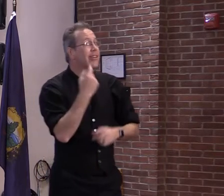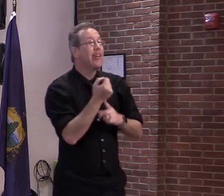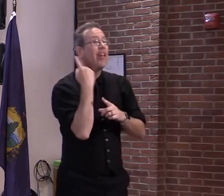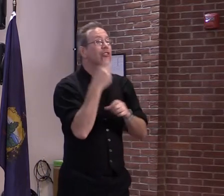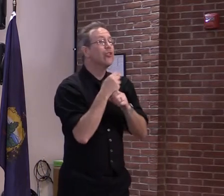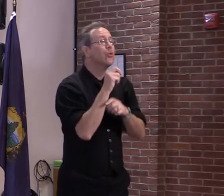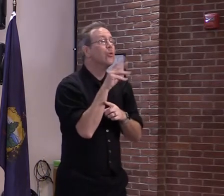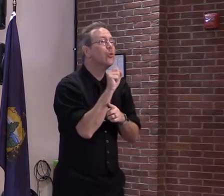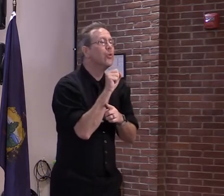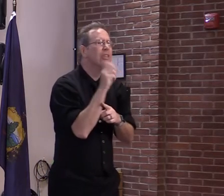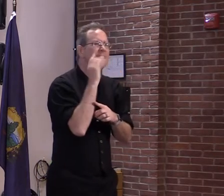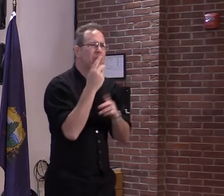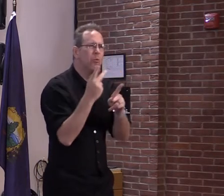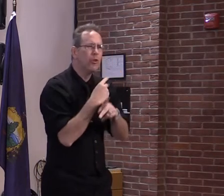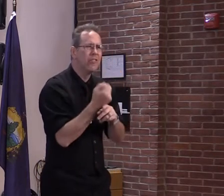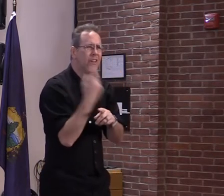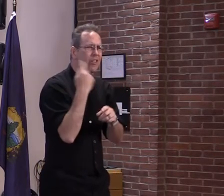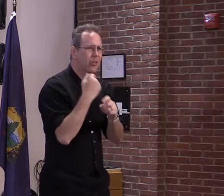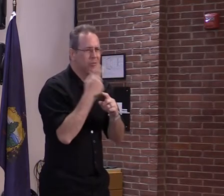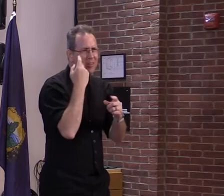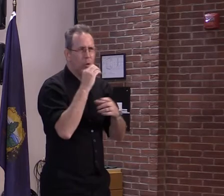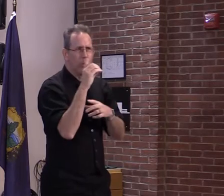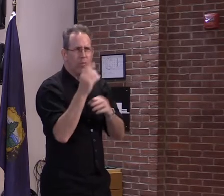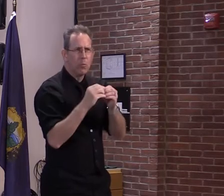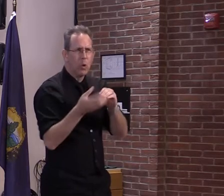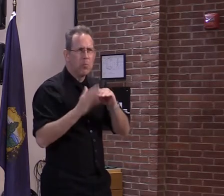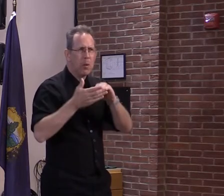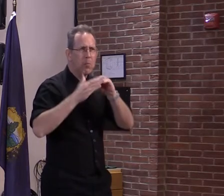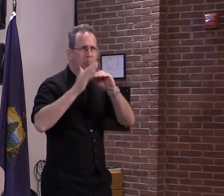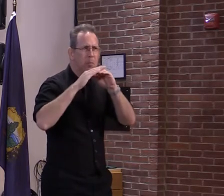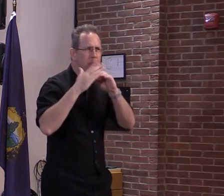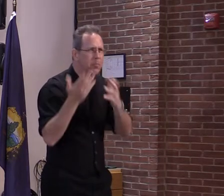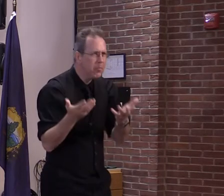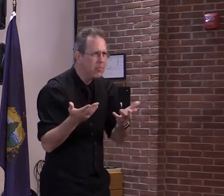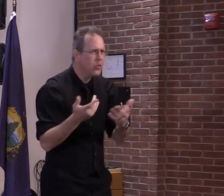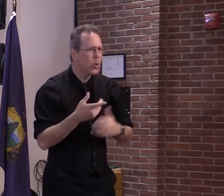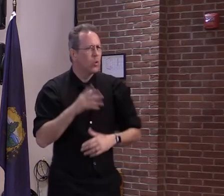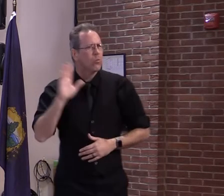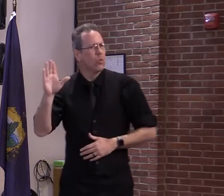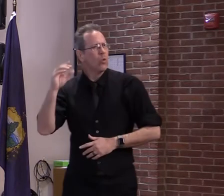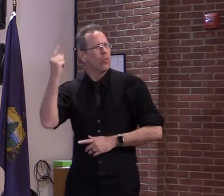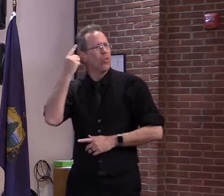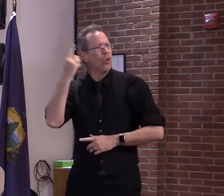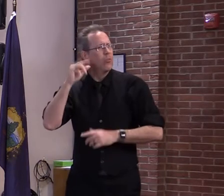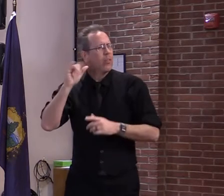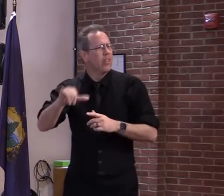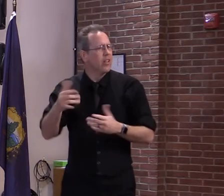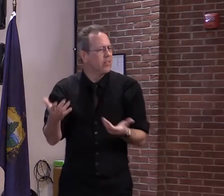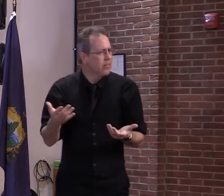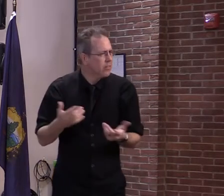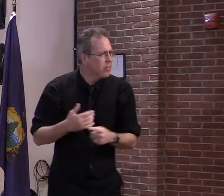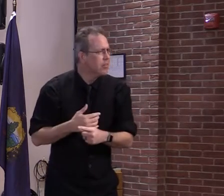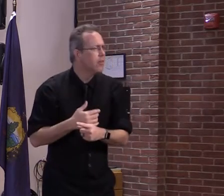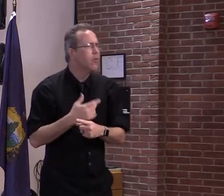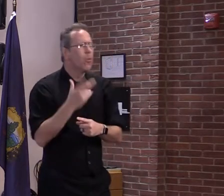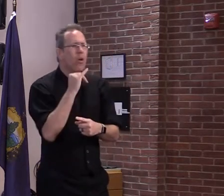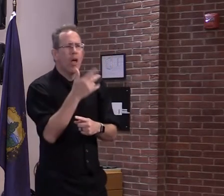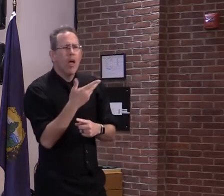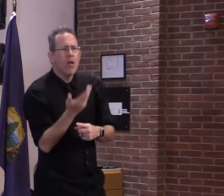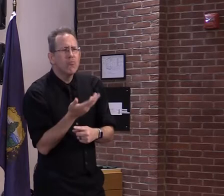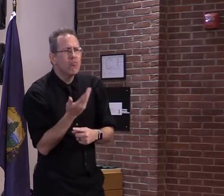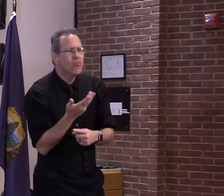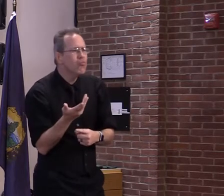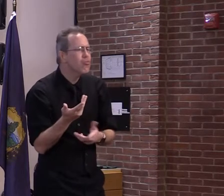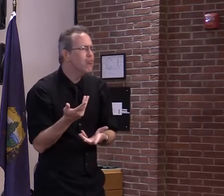for overdoses, I just want to get your reaction. Like, why wouldn't it make sense to focus more on downstream, given that we just